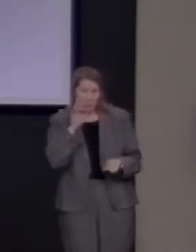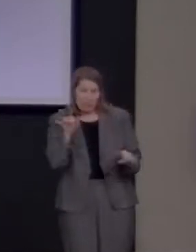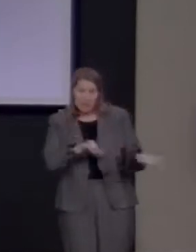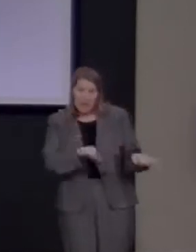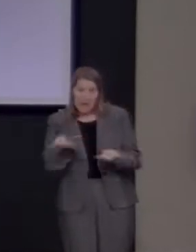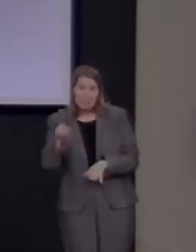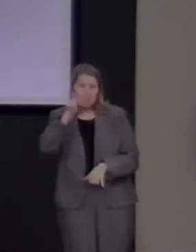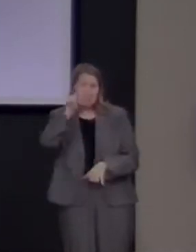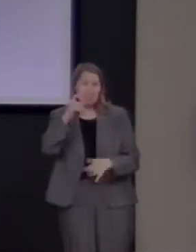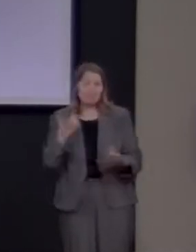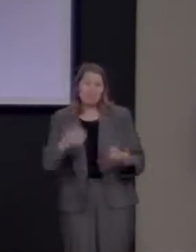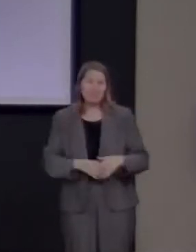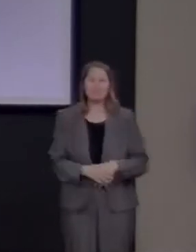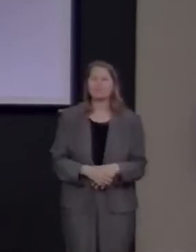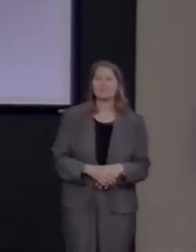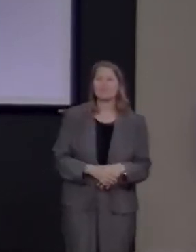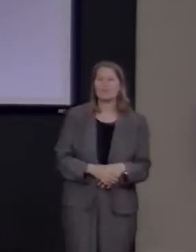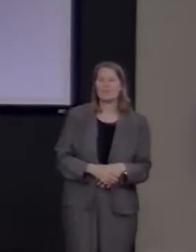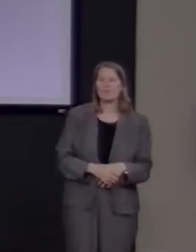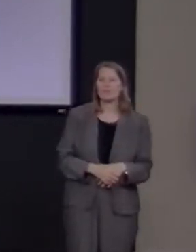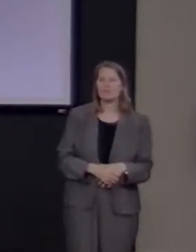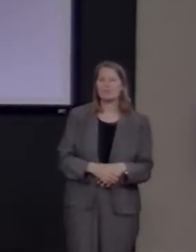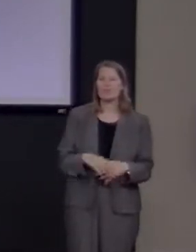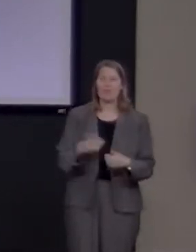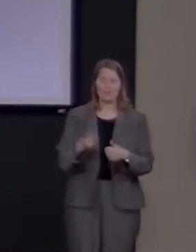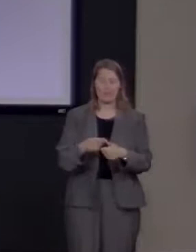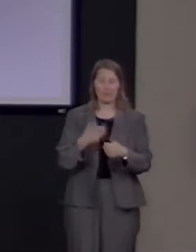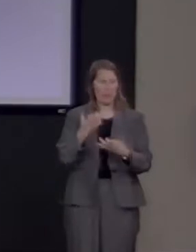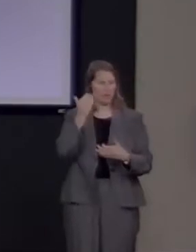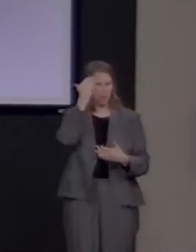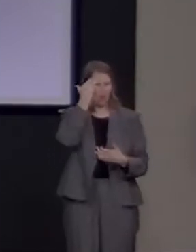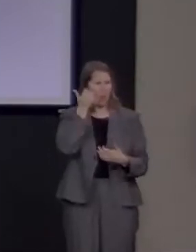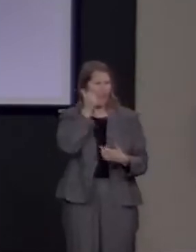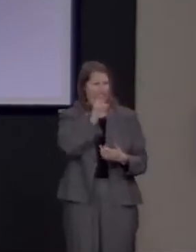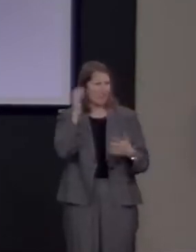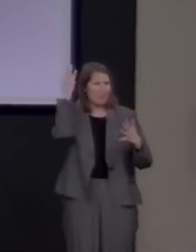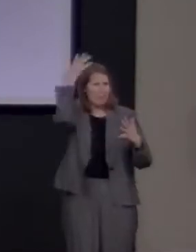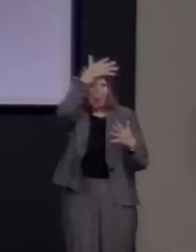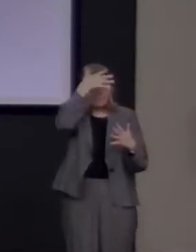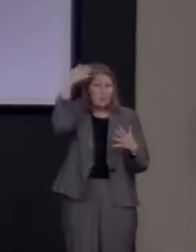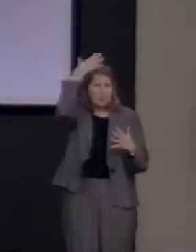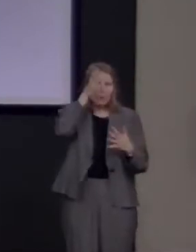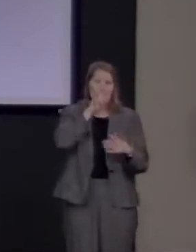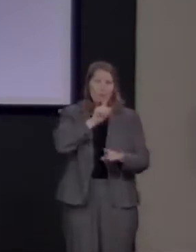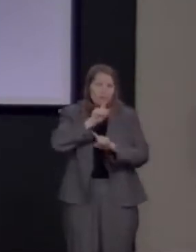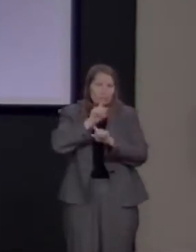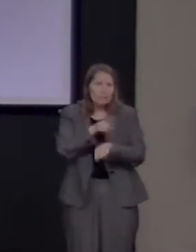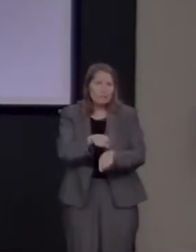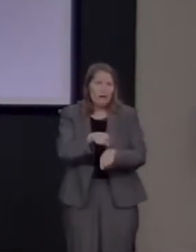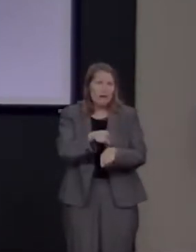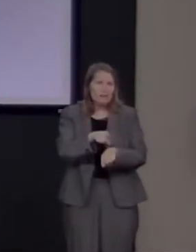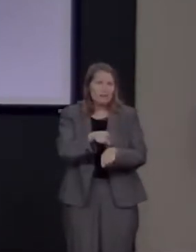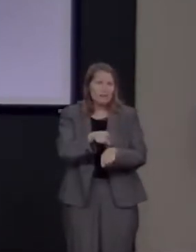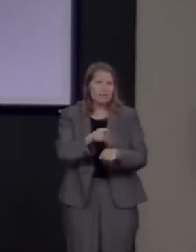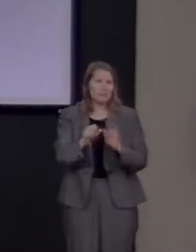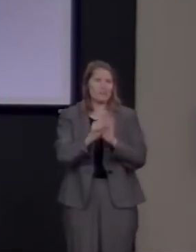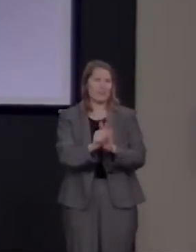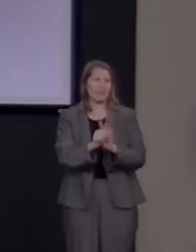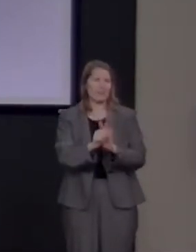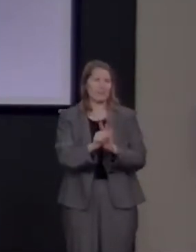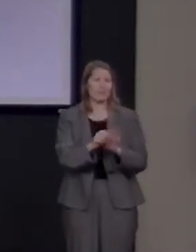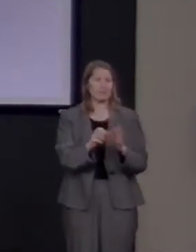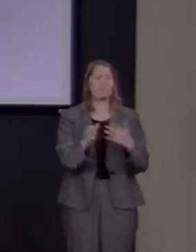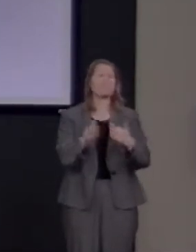to ask then was, first of all, do any brain regions respond to number symbols across the age range, sort of